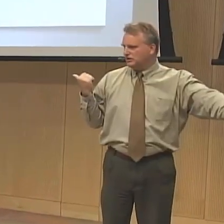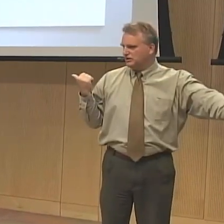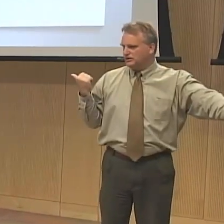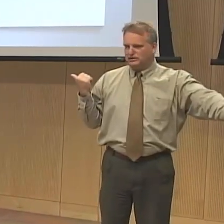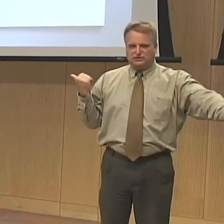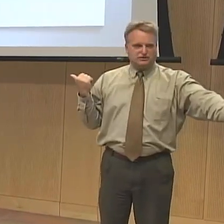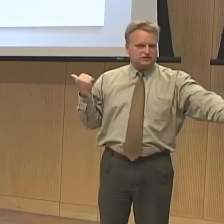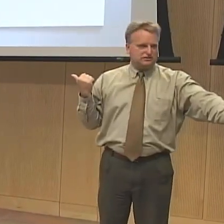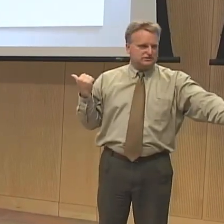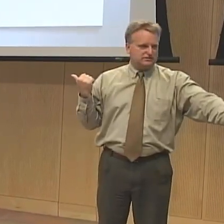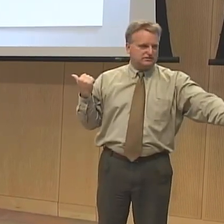server.